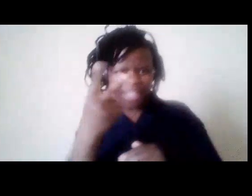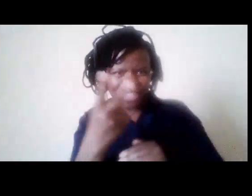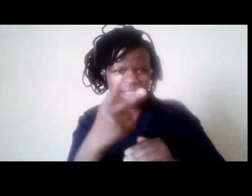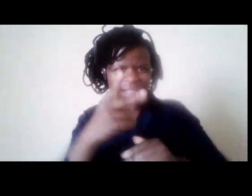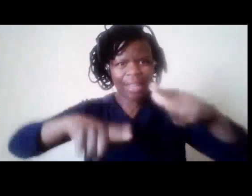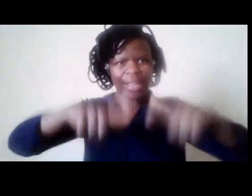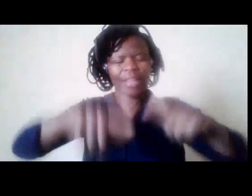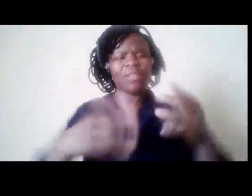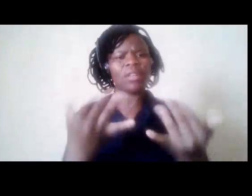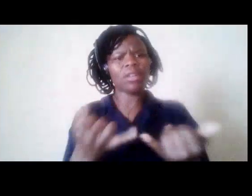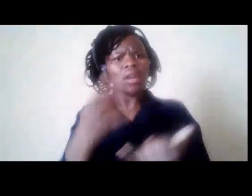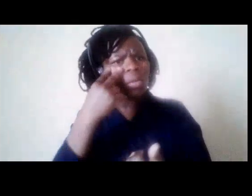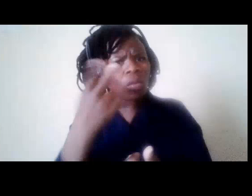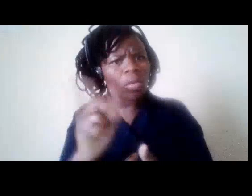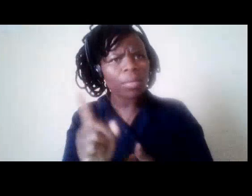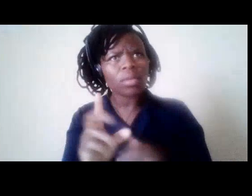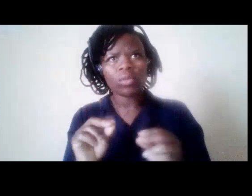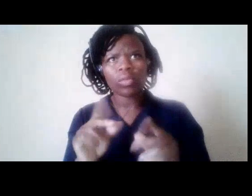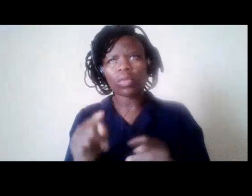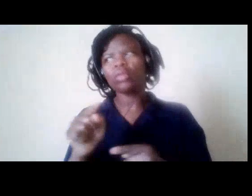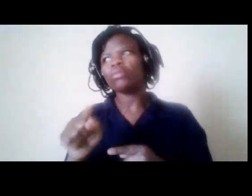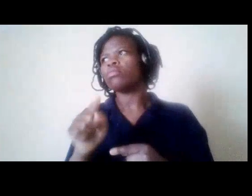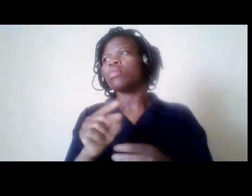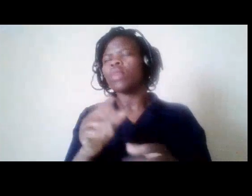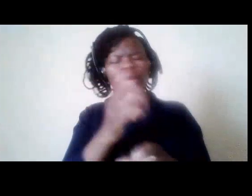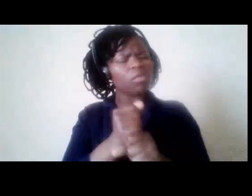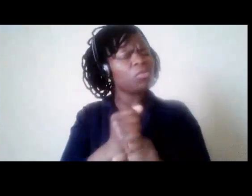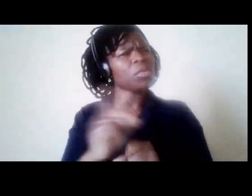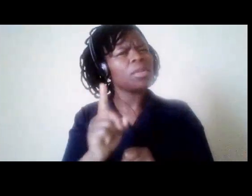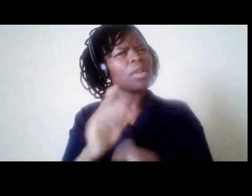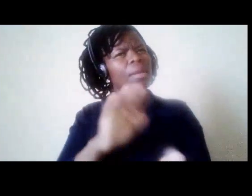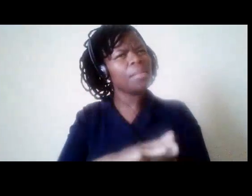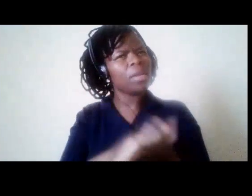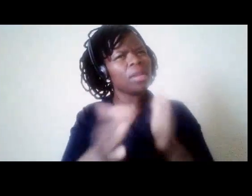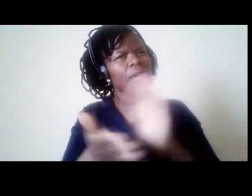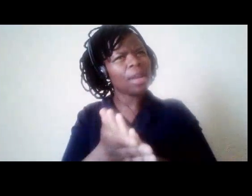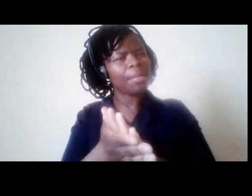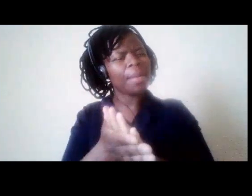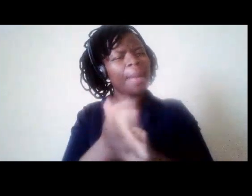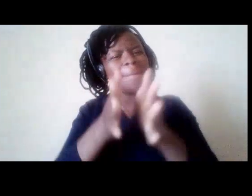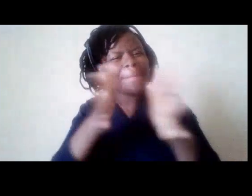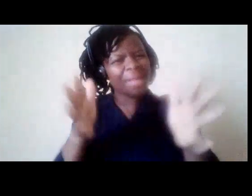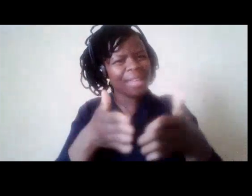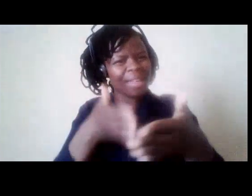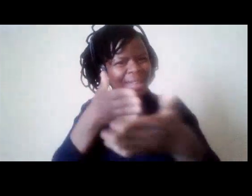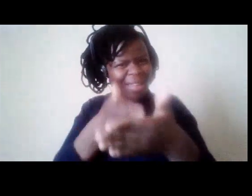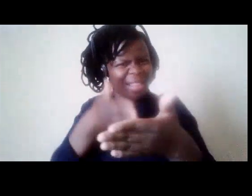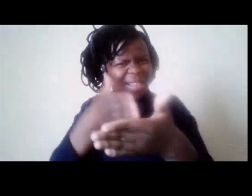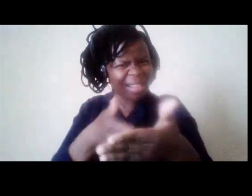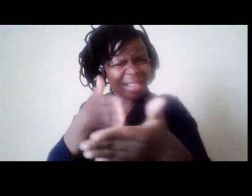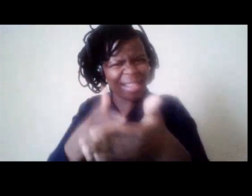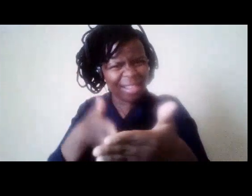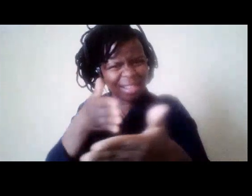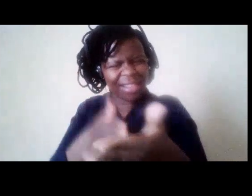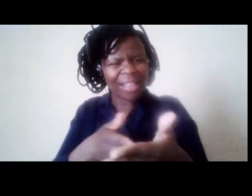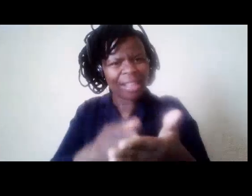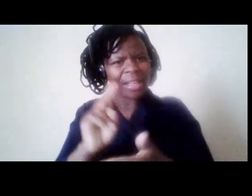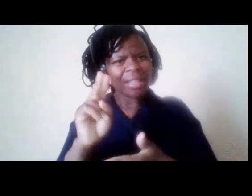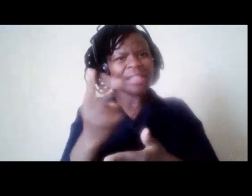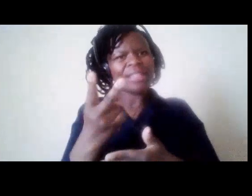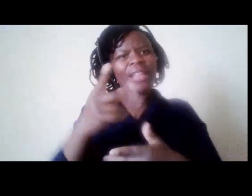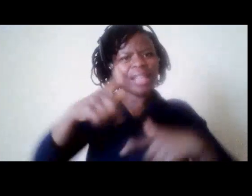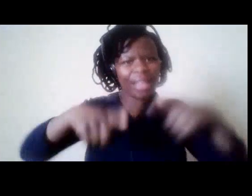that as but I'm finding is becoming the biggest barrier. I'm finding is actually moving from the second level to the